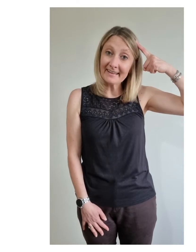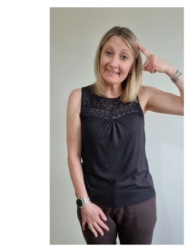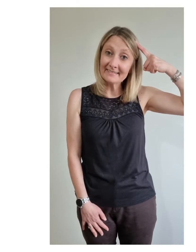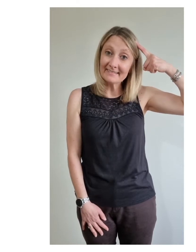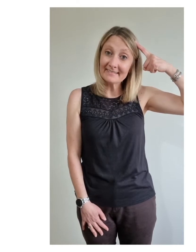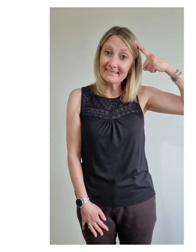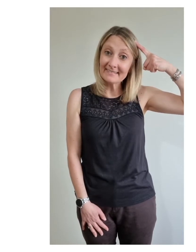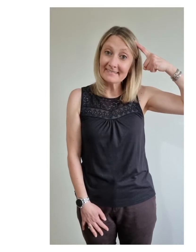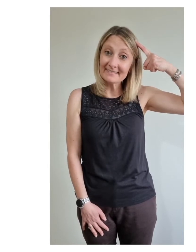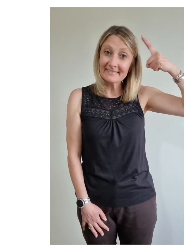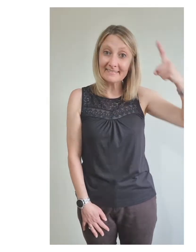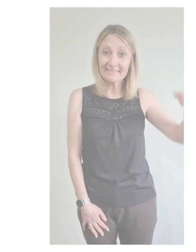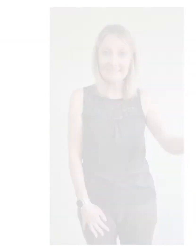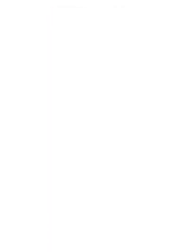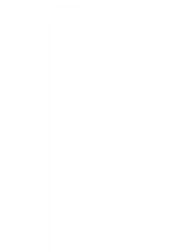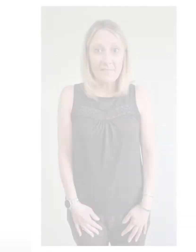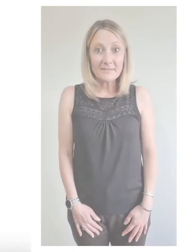Think.